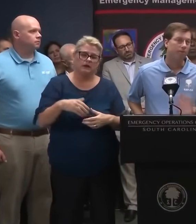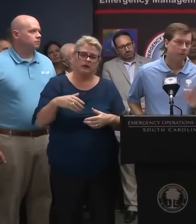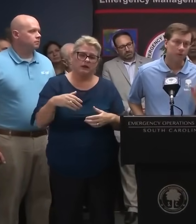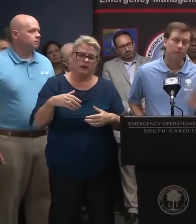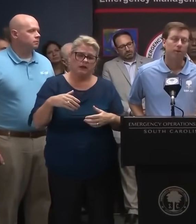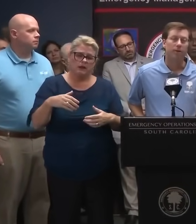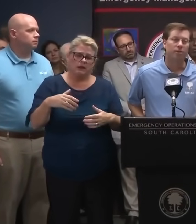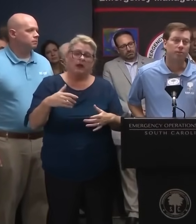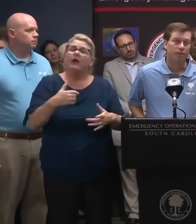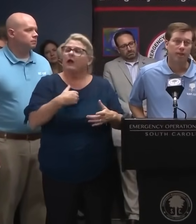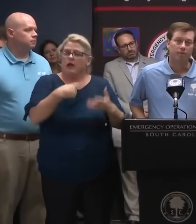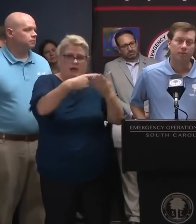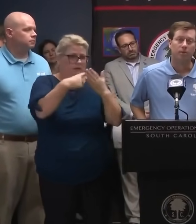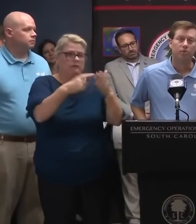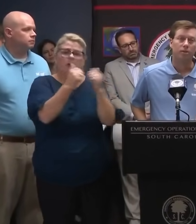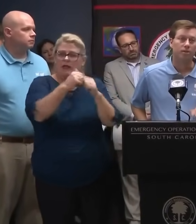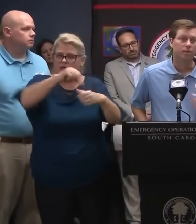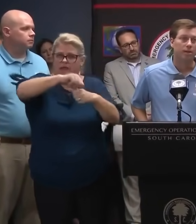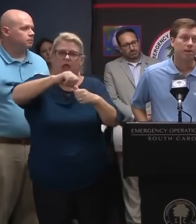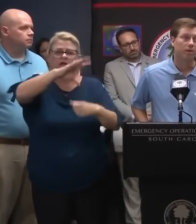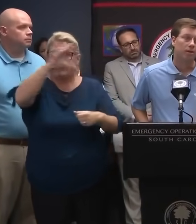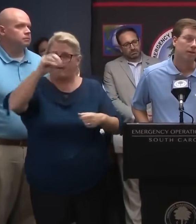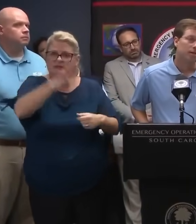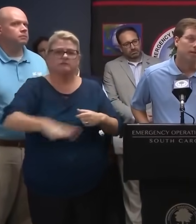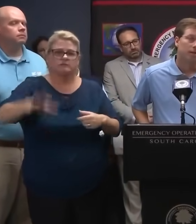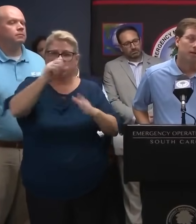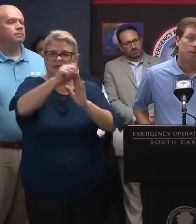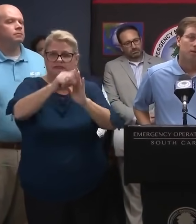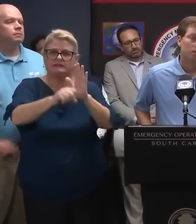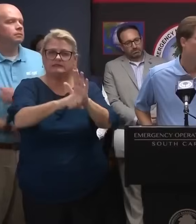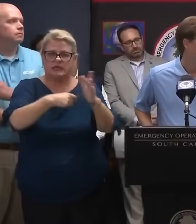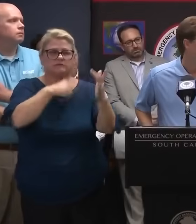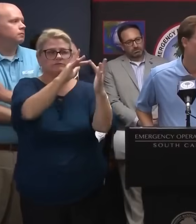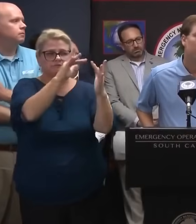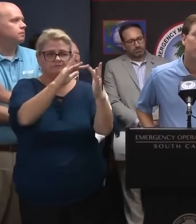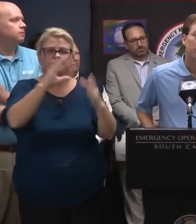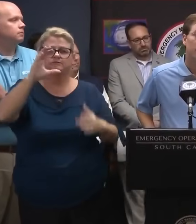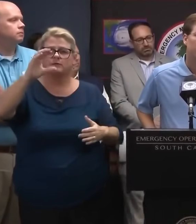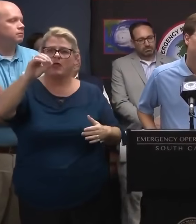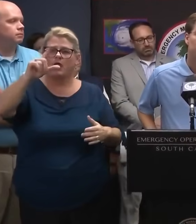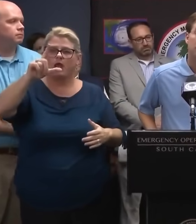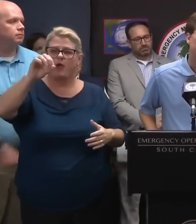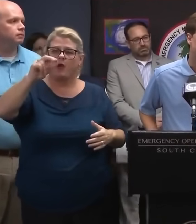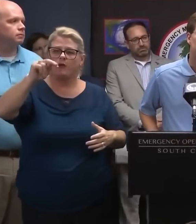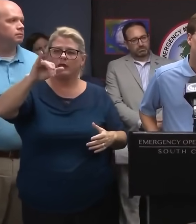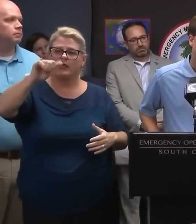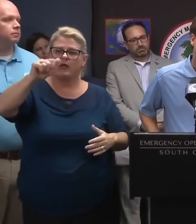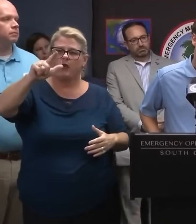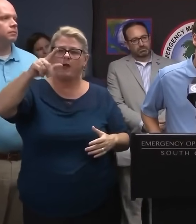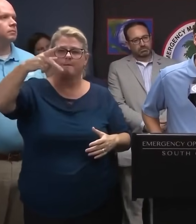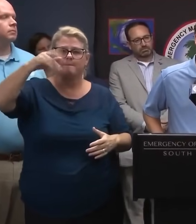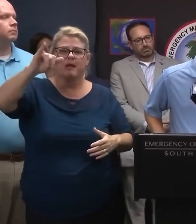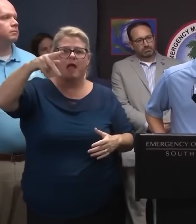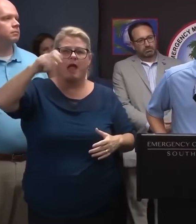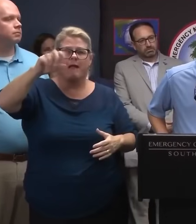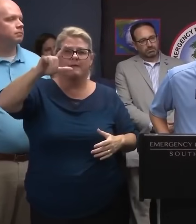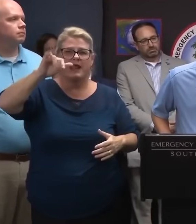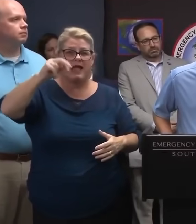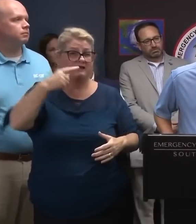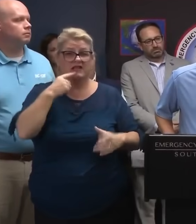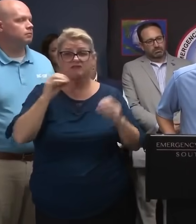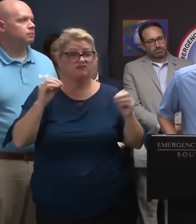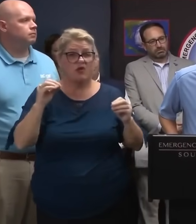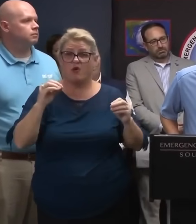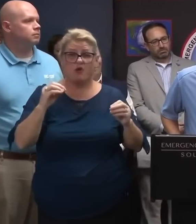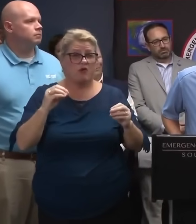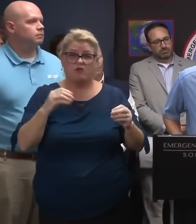We've been in frequent communication with gas suppliers throughout the state. Our contact at Colonial Pipeline tells us that there is not a gas shortage. There are